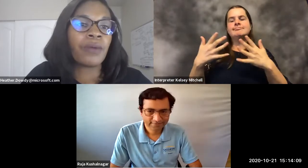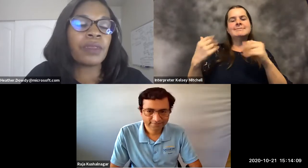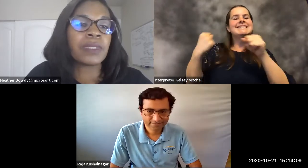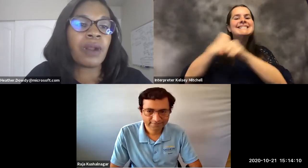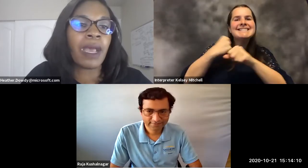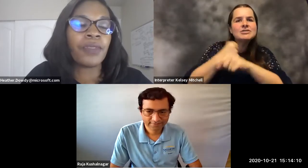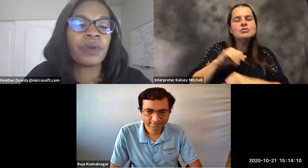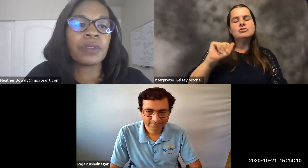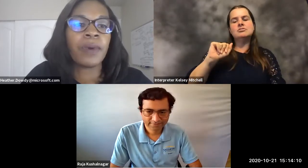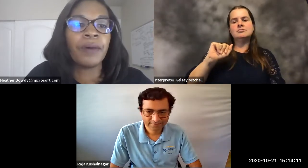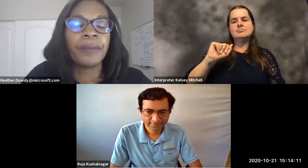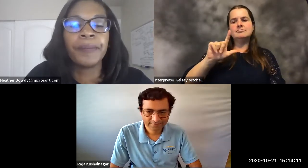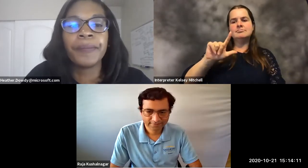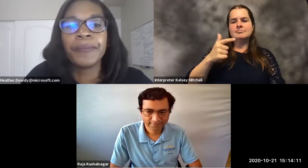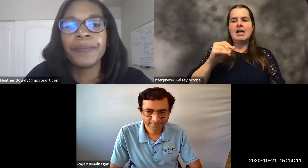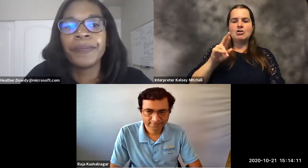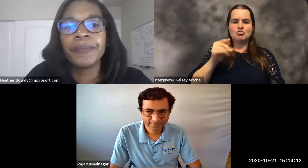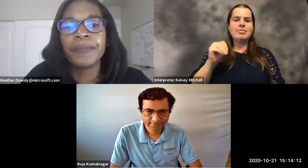statistical algorithms that are out there as well.